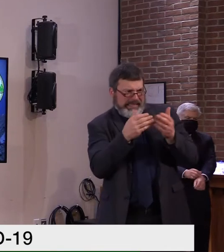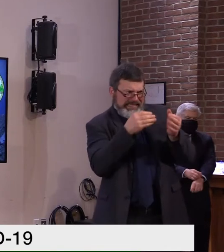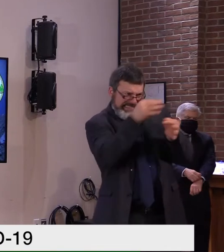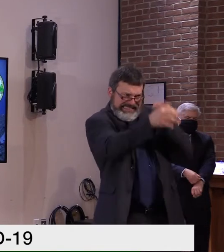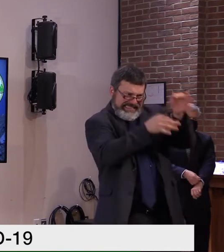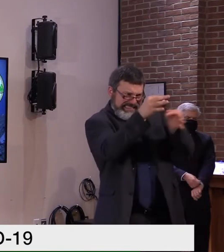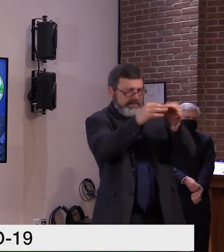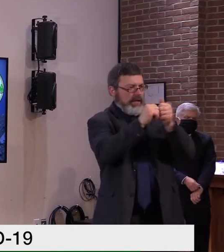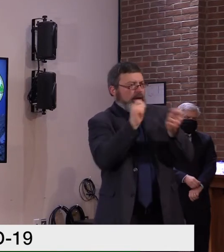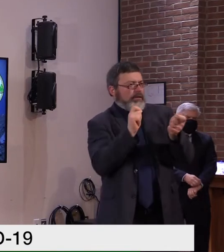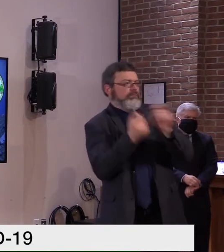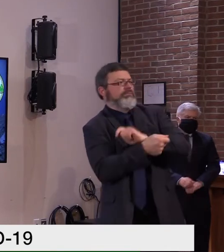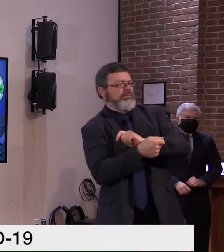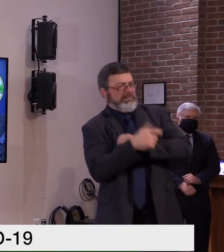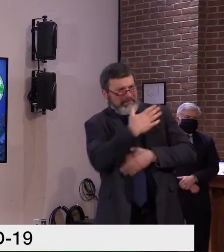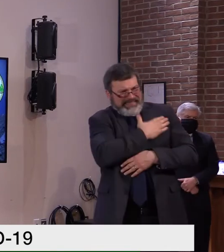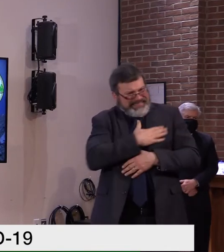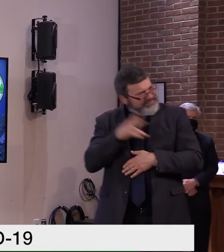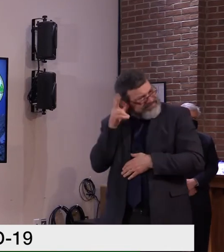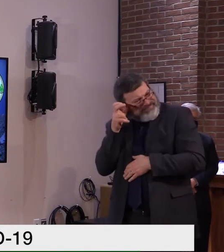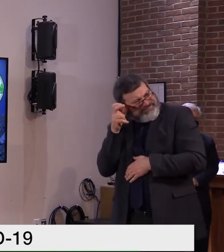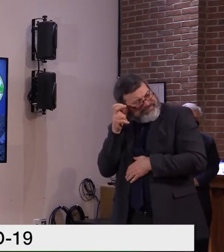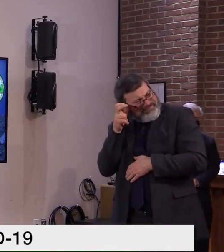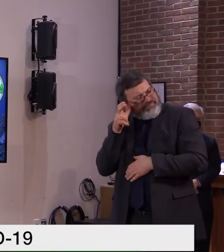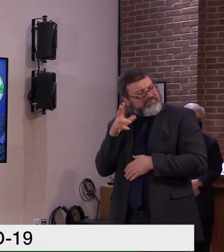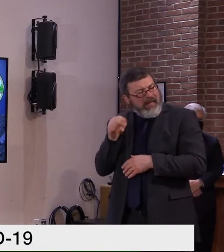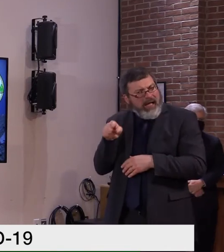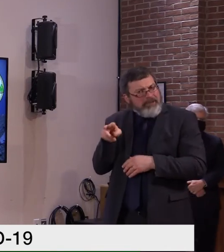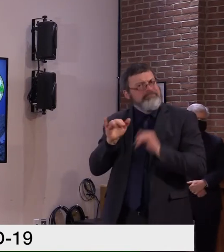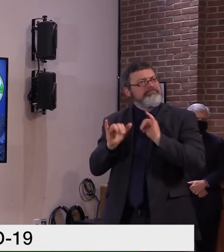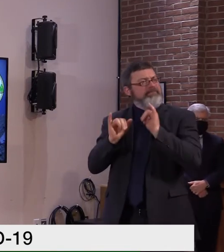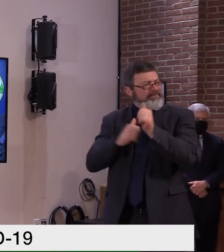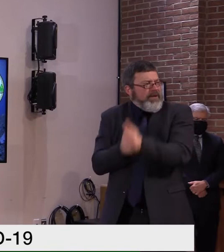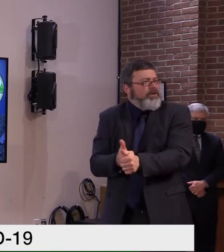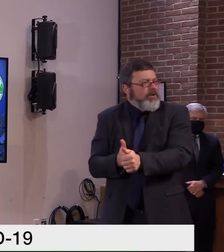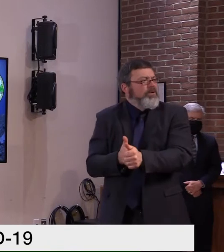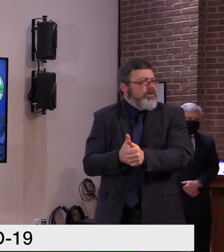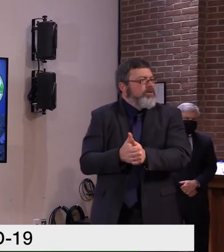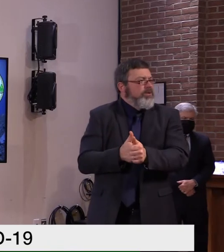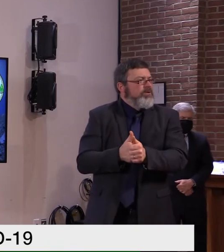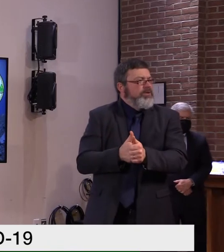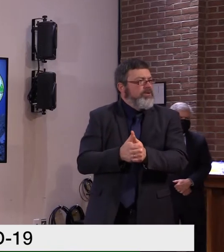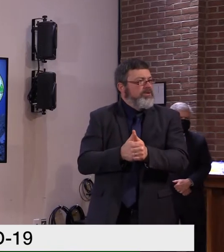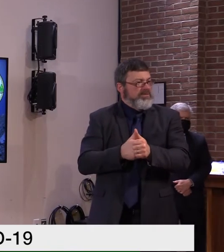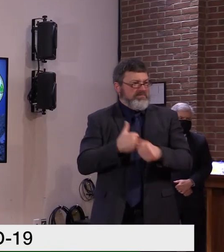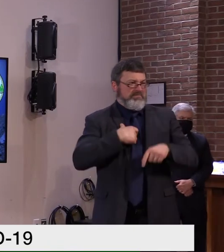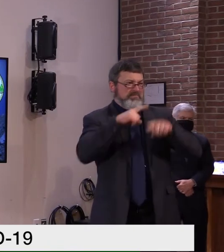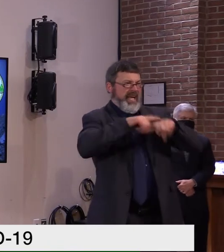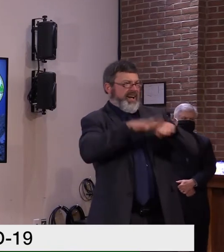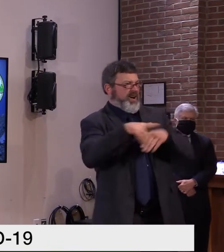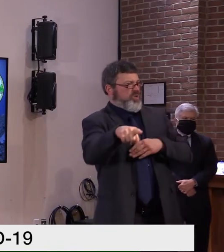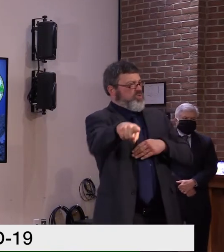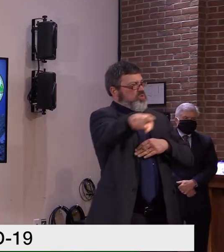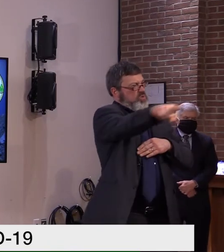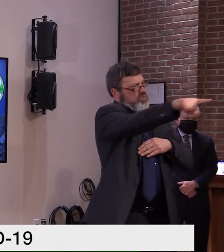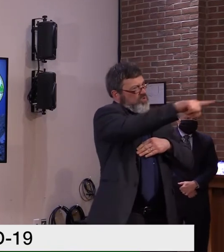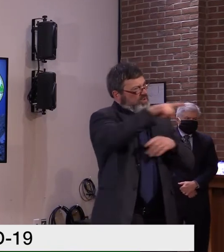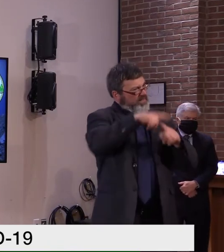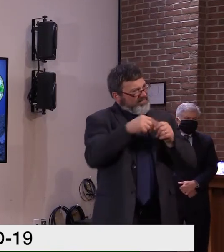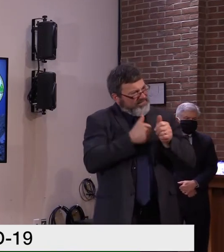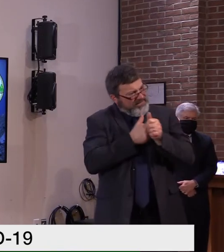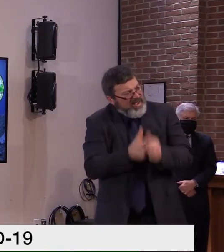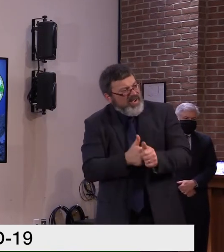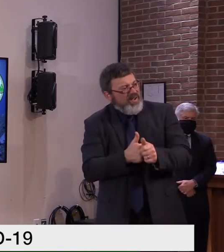and isolation. But we are counting on you all to help, to answer the call and provide complete